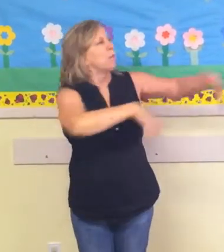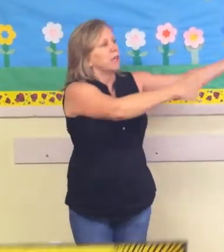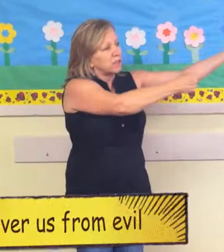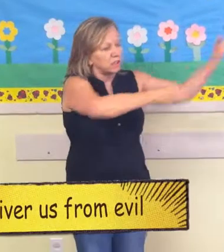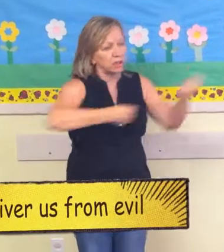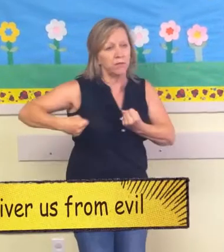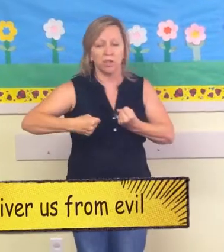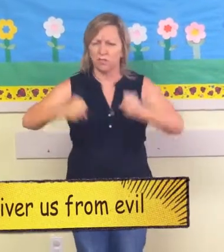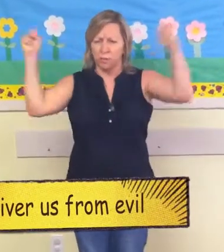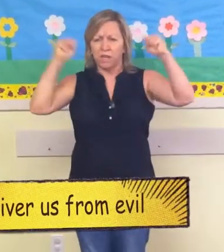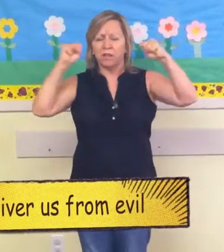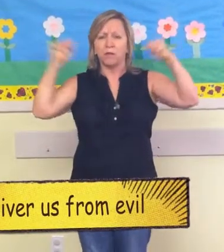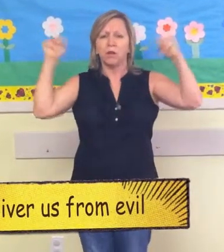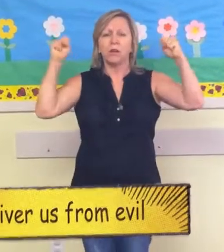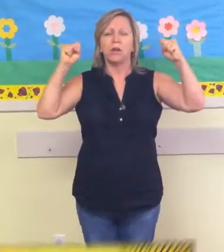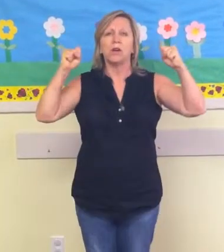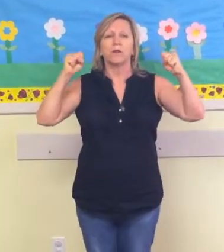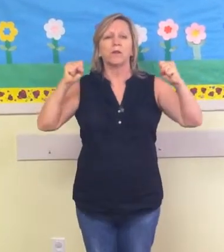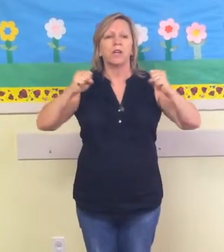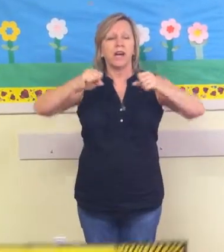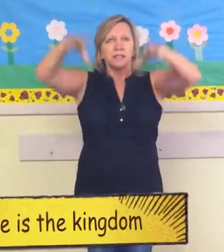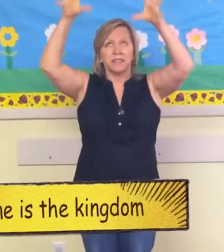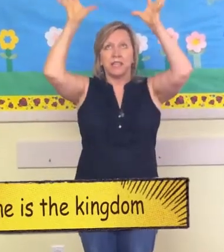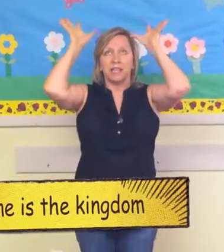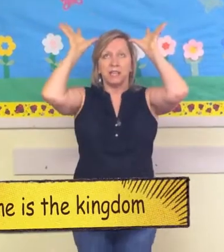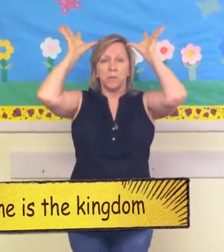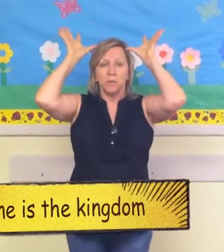but deliver us from evil. For thine is the kingdom